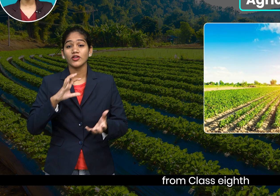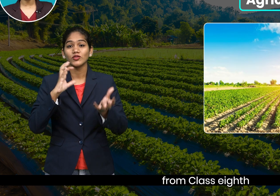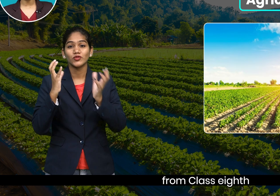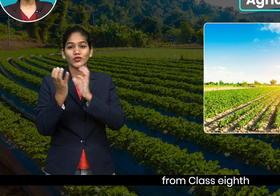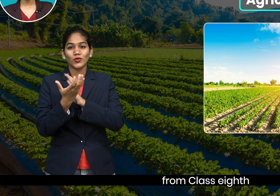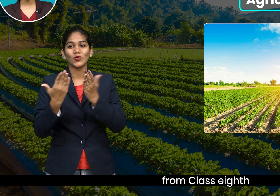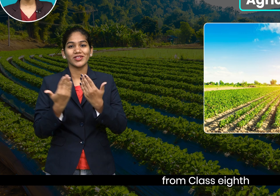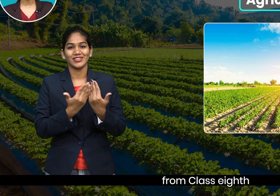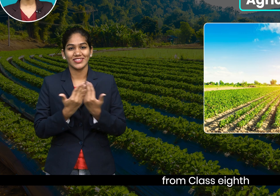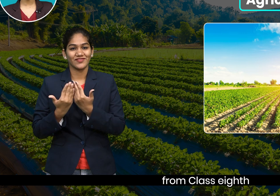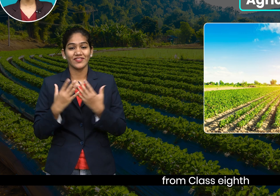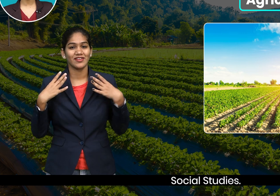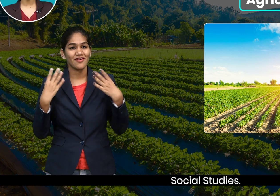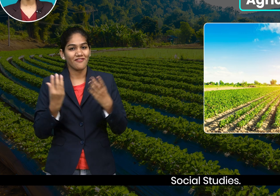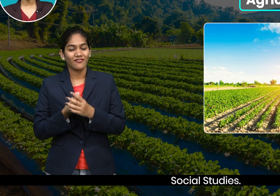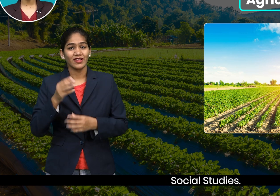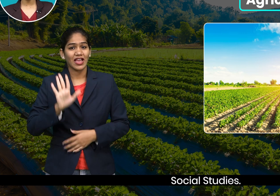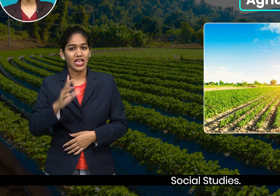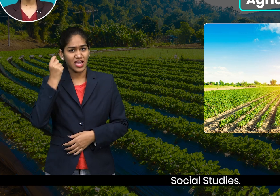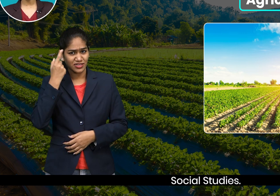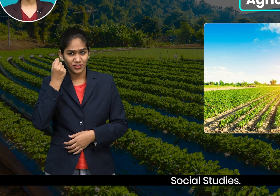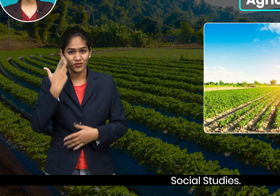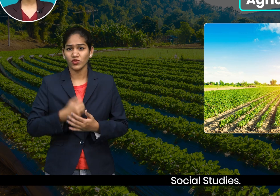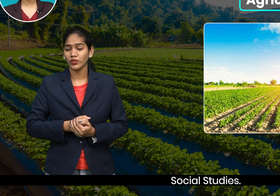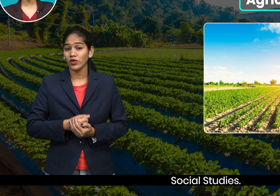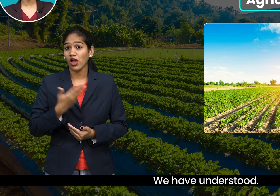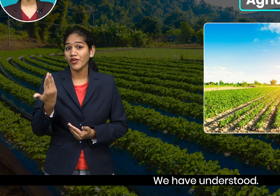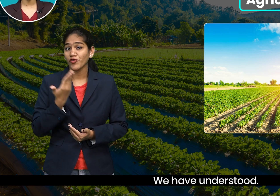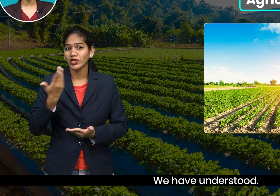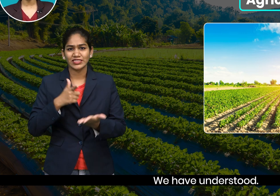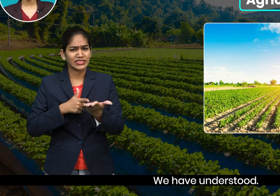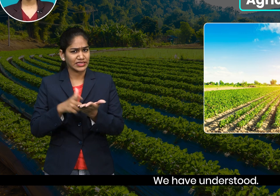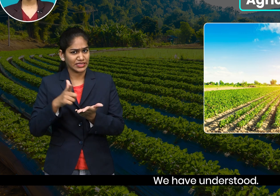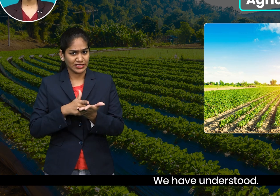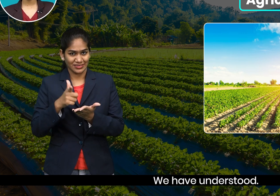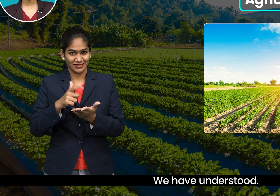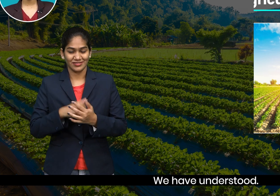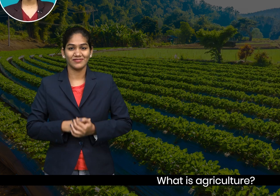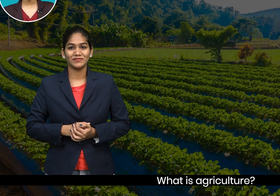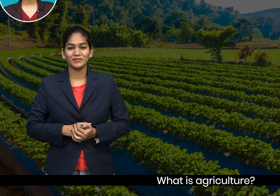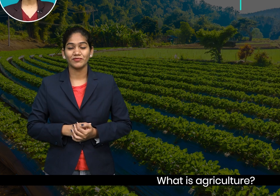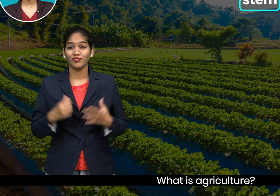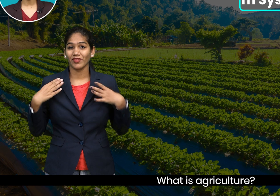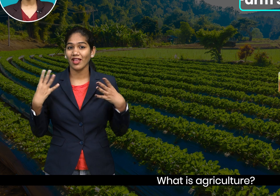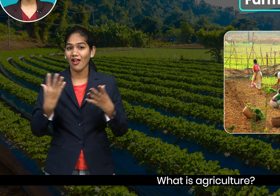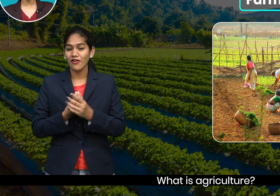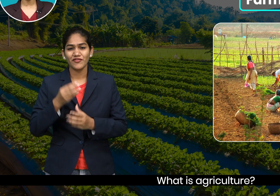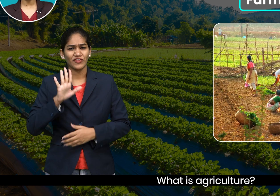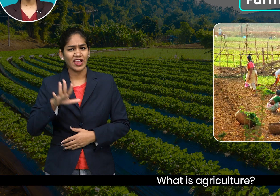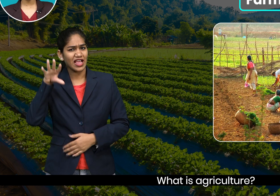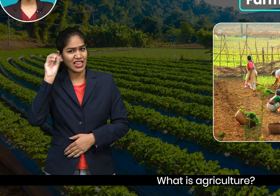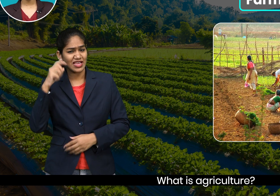Social Studies, we have understood what is agriculture. We have